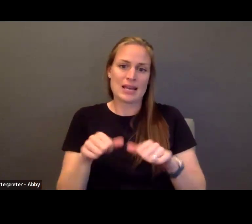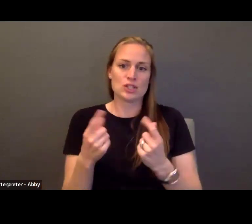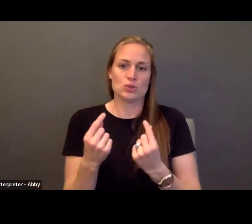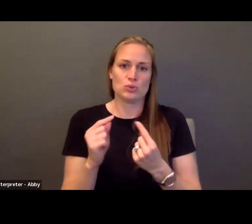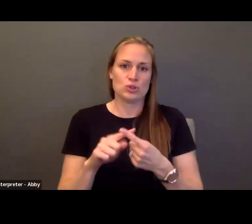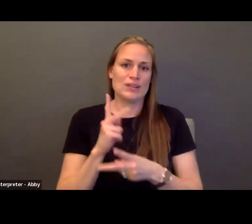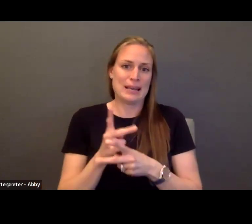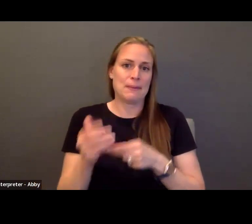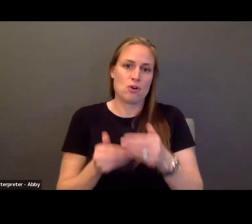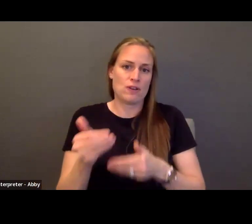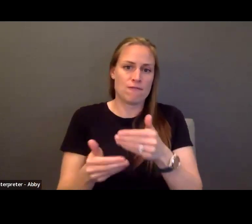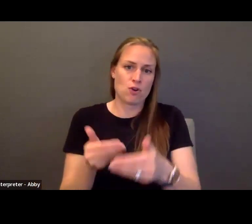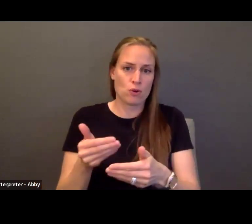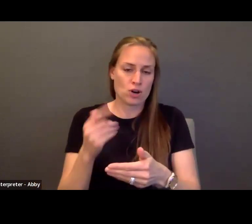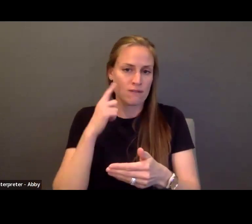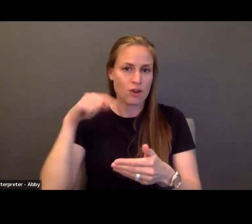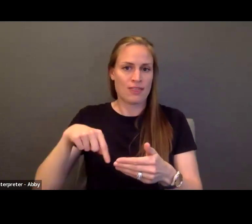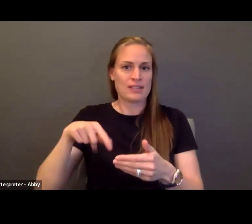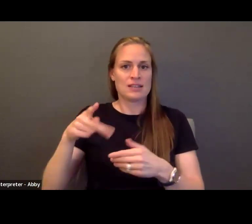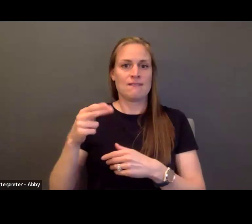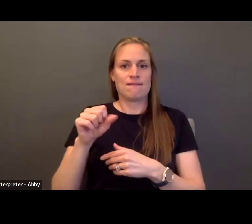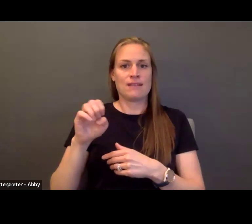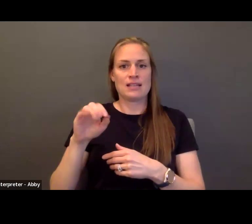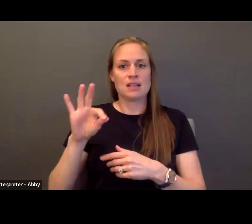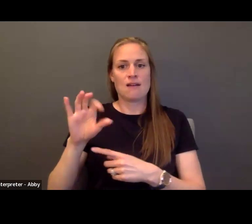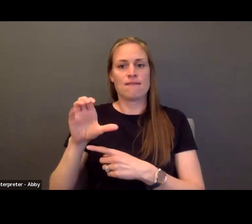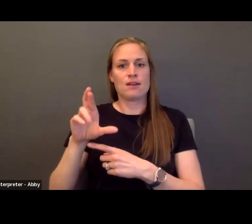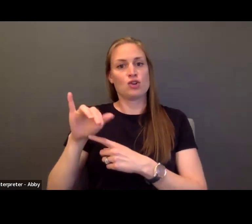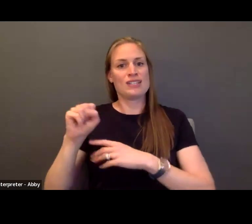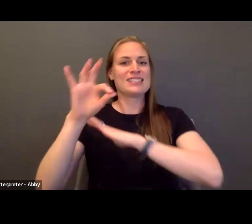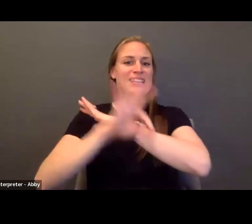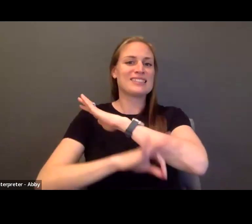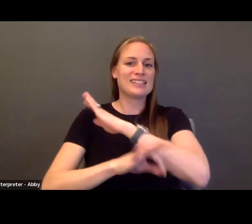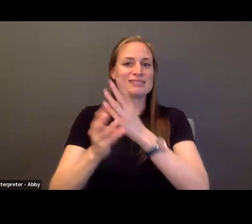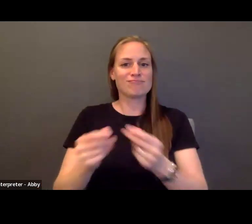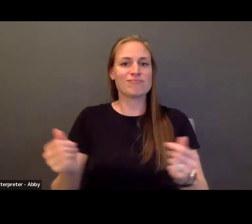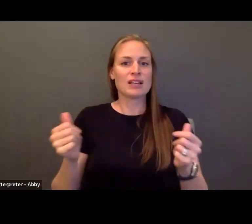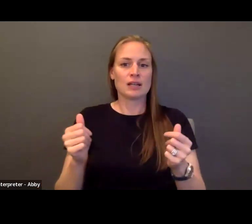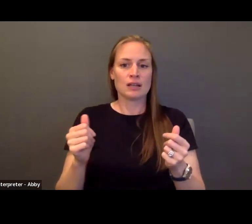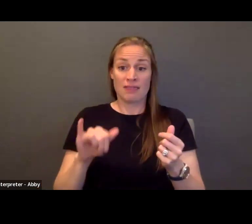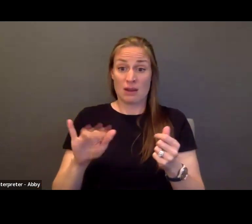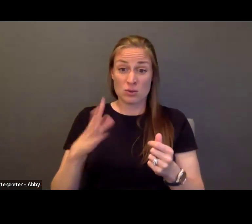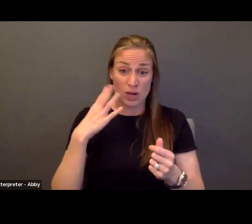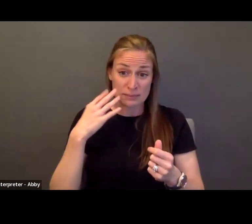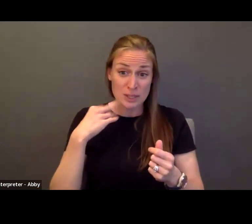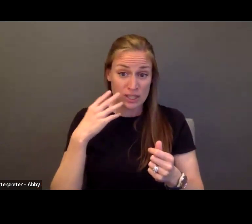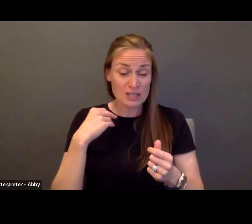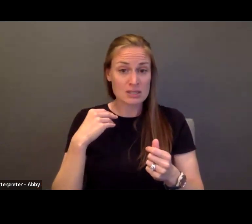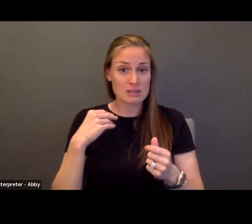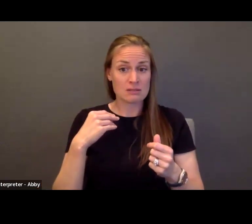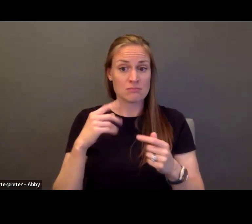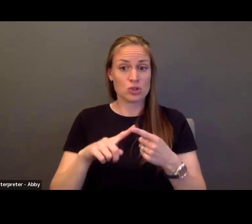phase of CRIS kind of sunsets. That would be, in your experience, that would be a good way of keeping it sort of just being a report on the